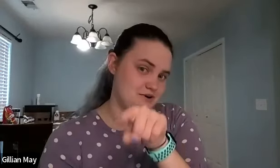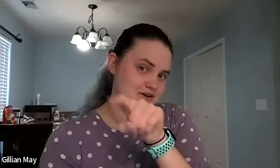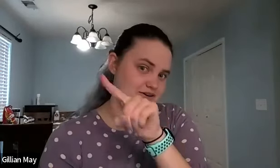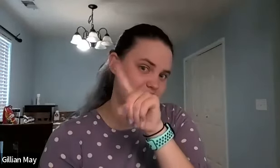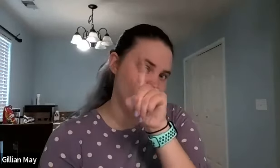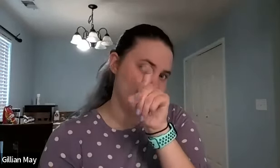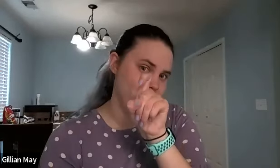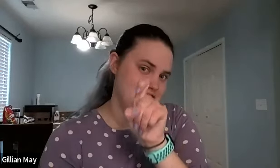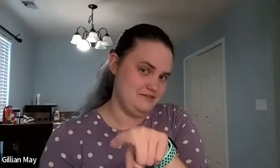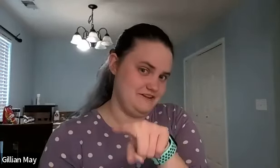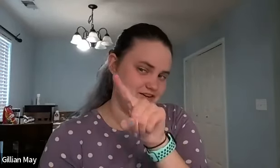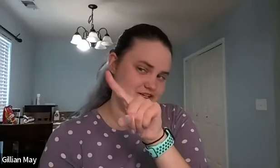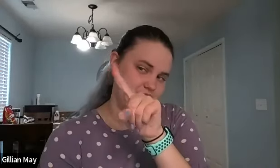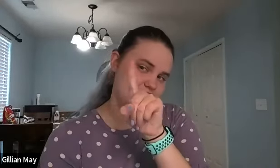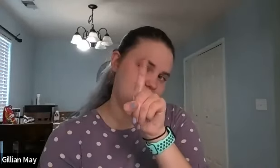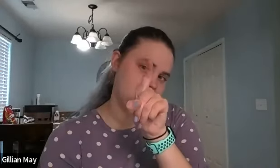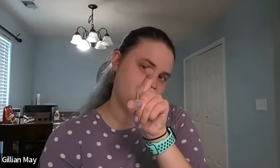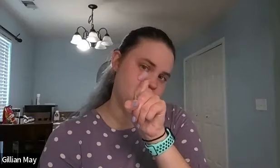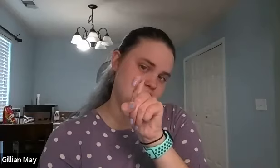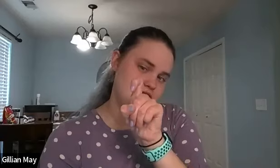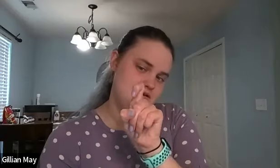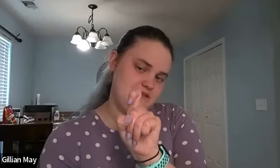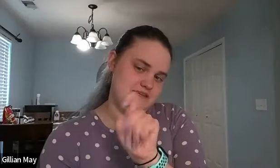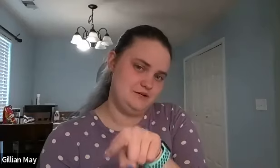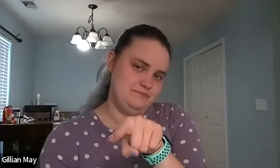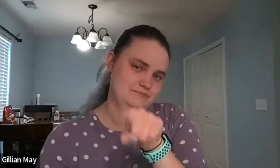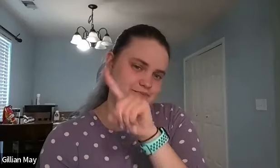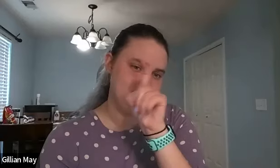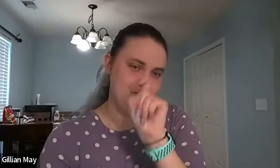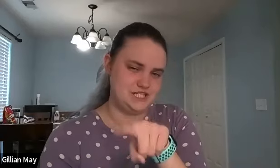mark with your finger. So you make that curl and then doop, question.